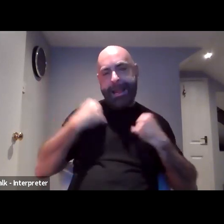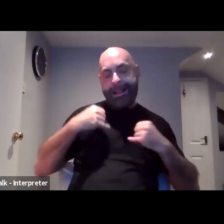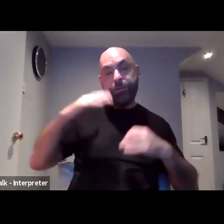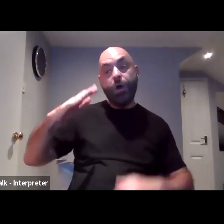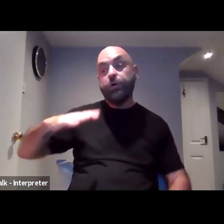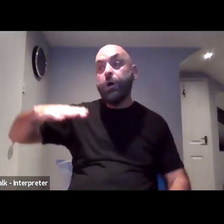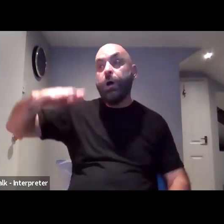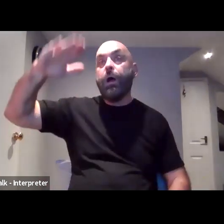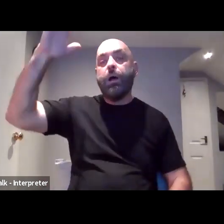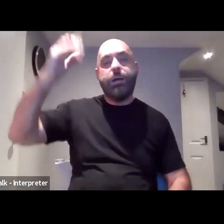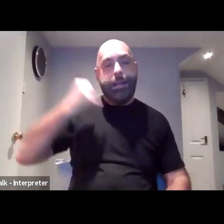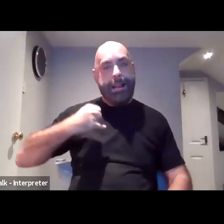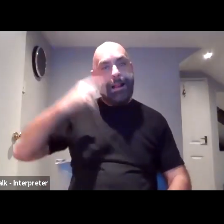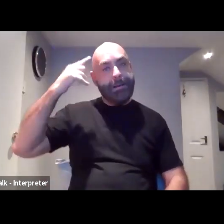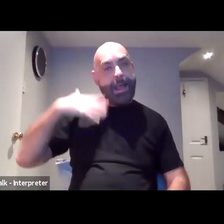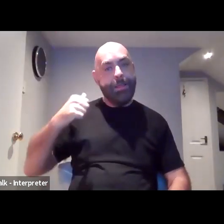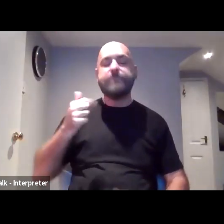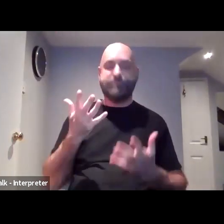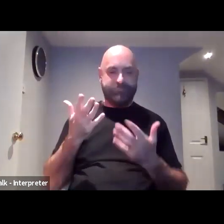in life.